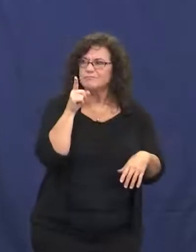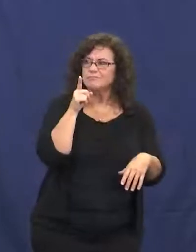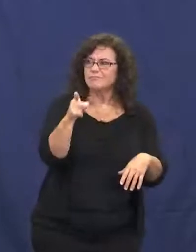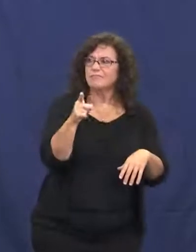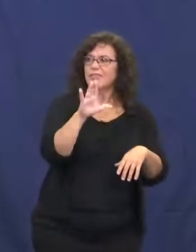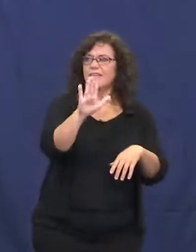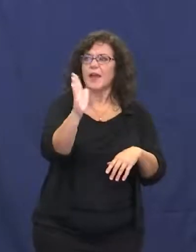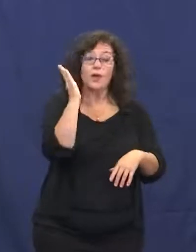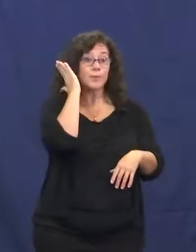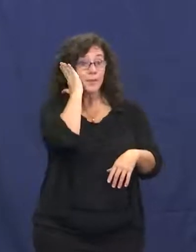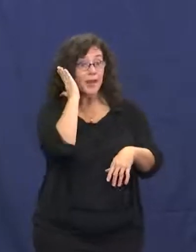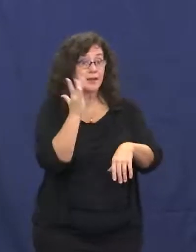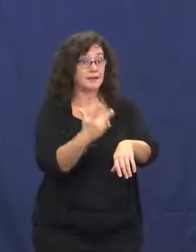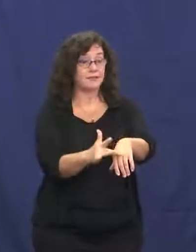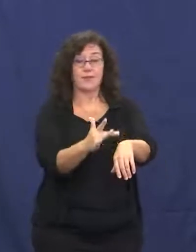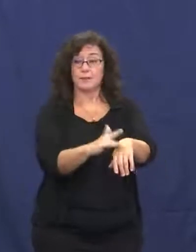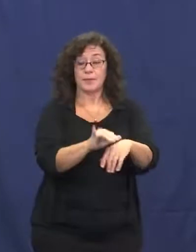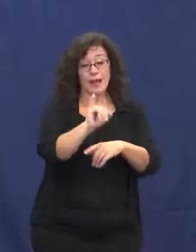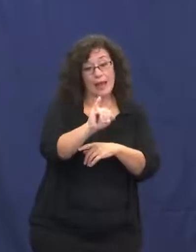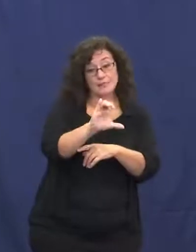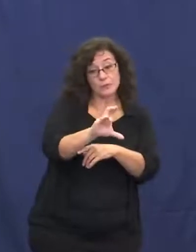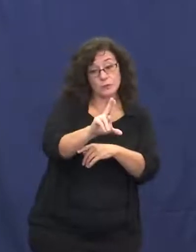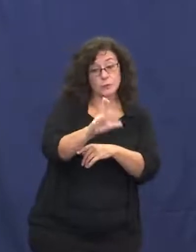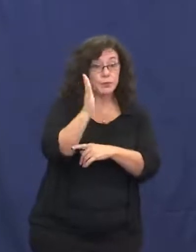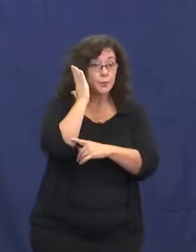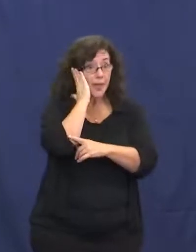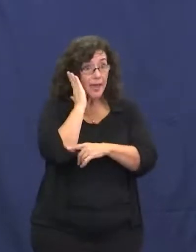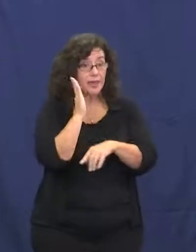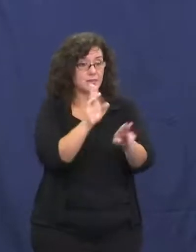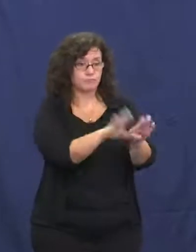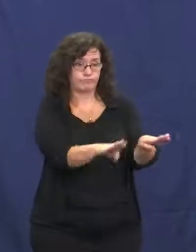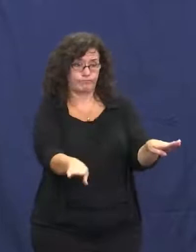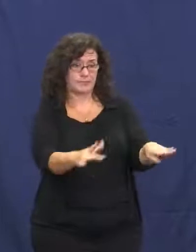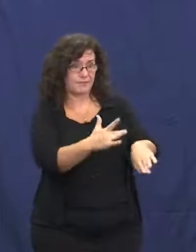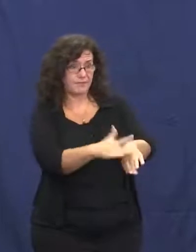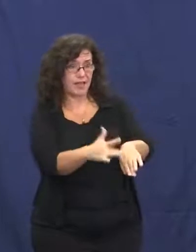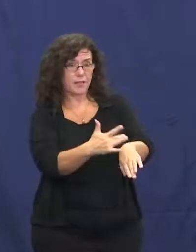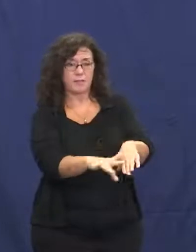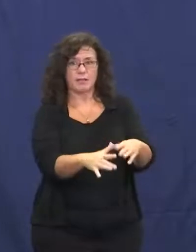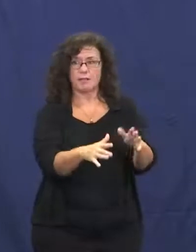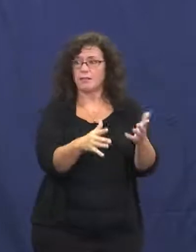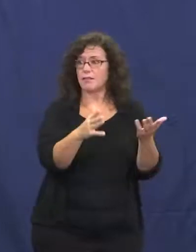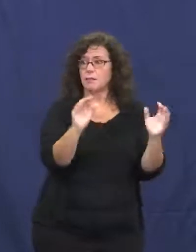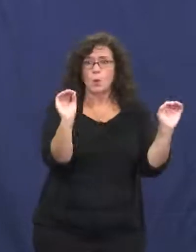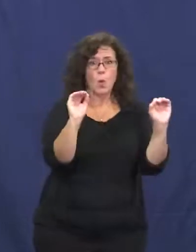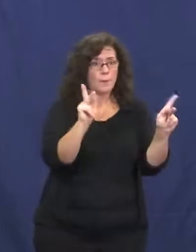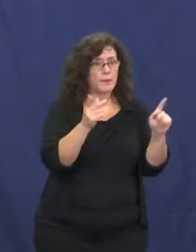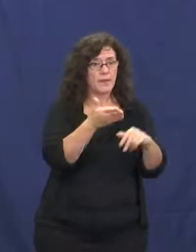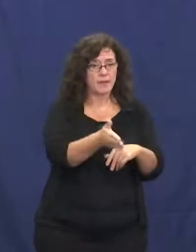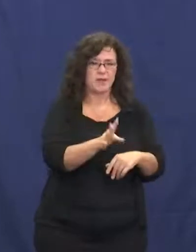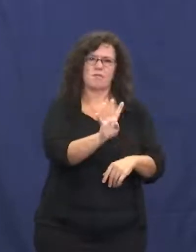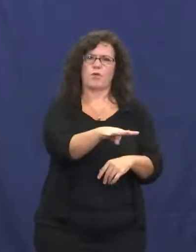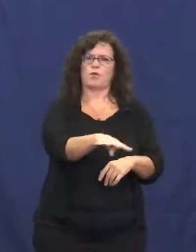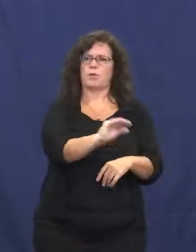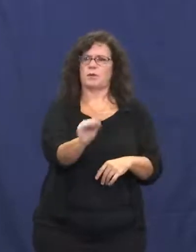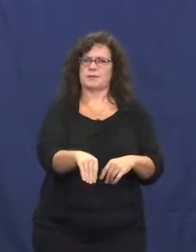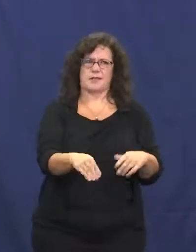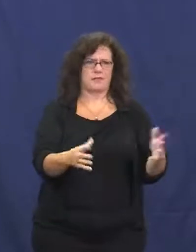clearly meeting that initial goal that the state had set out for counties. And then also look at the